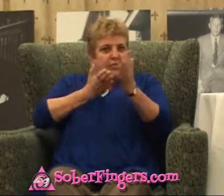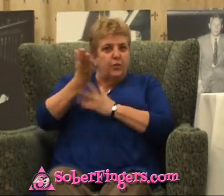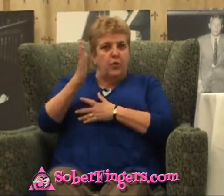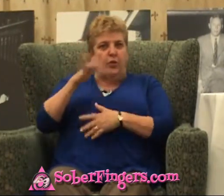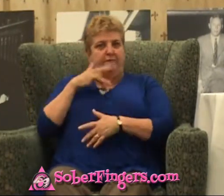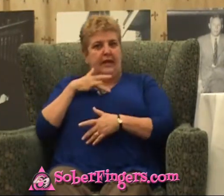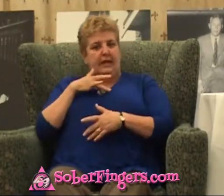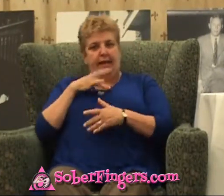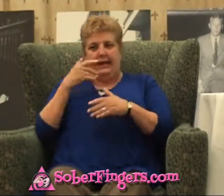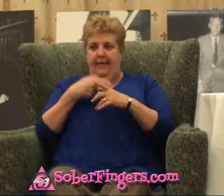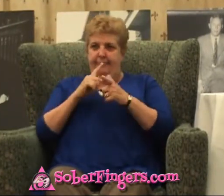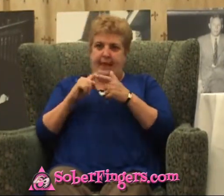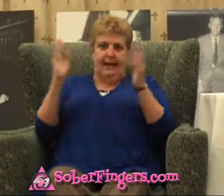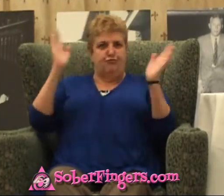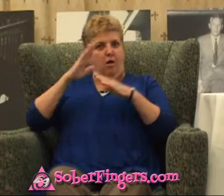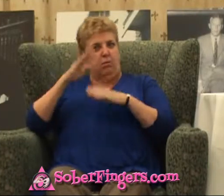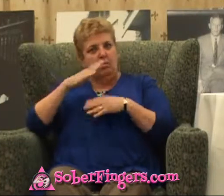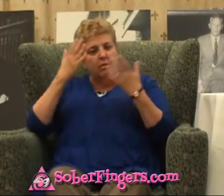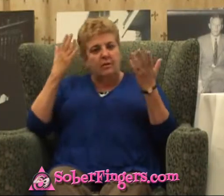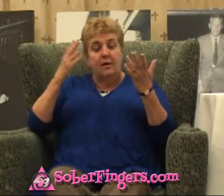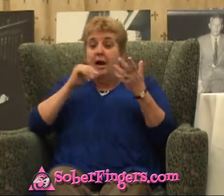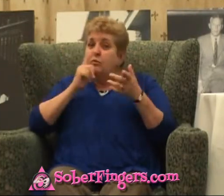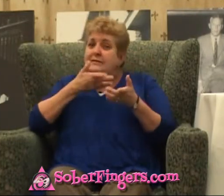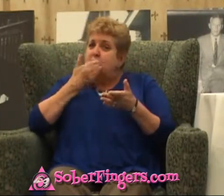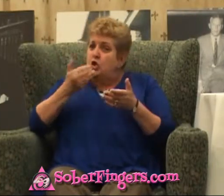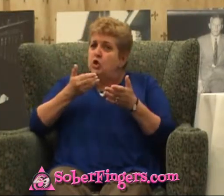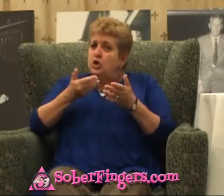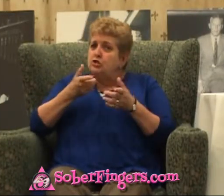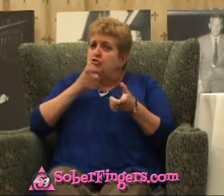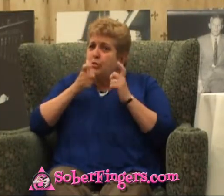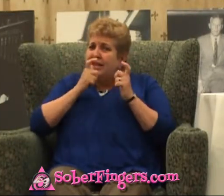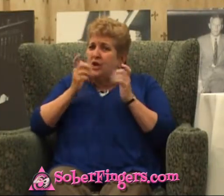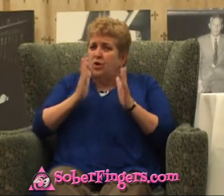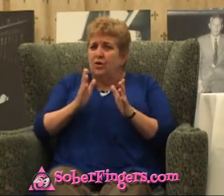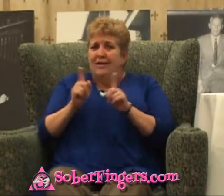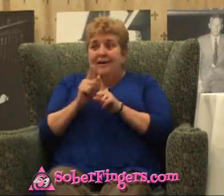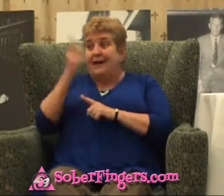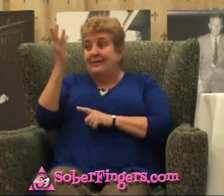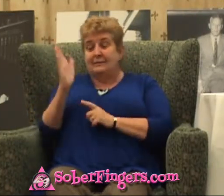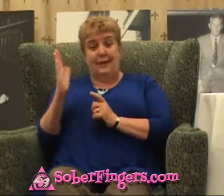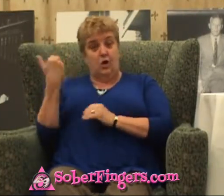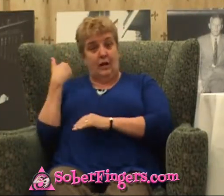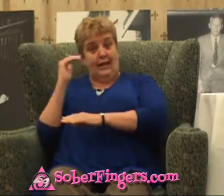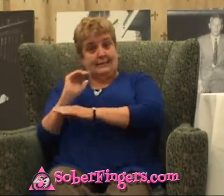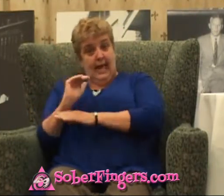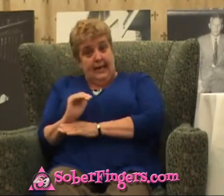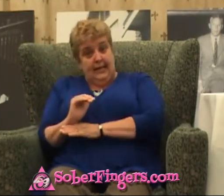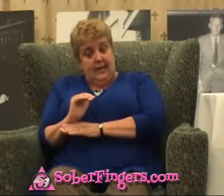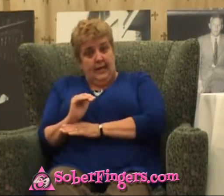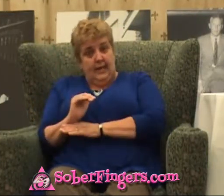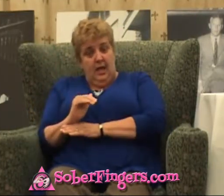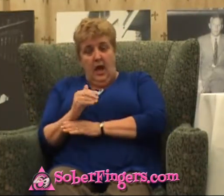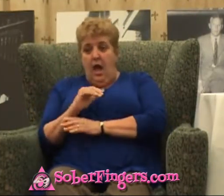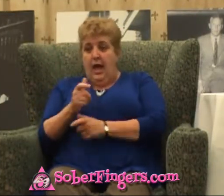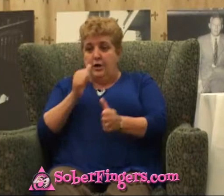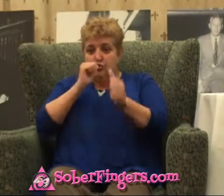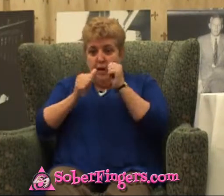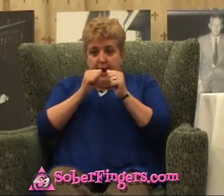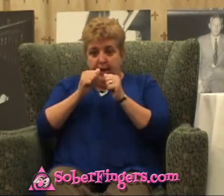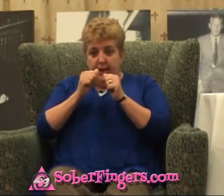trouble. And I was not a good drinker. I was like your speaker last night. You know, I drank, I got drunk, and I threw up. You know, that